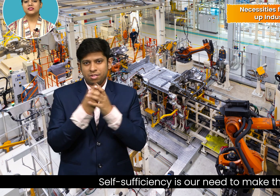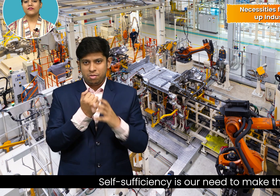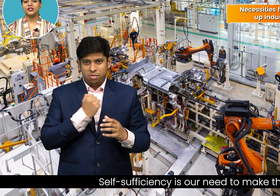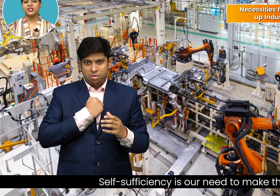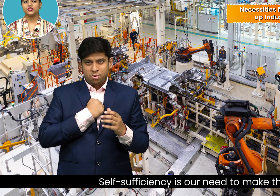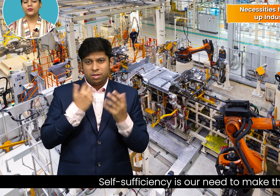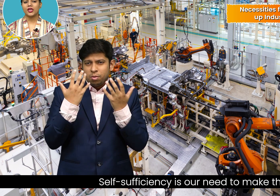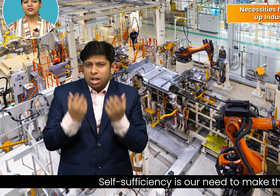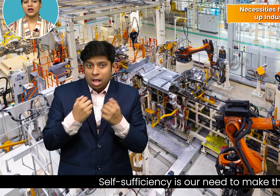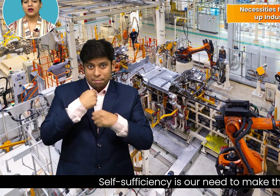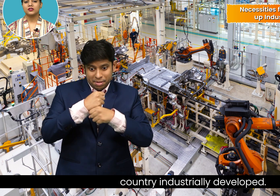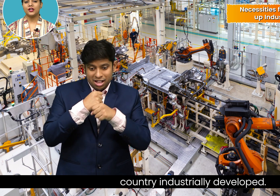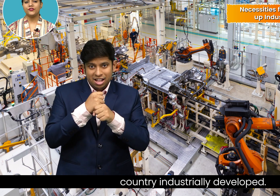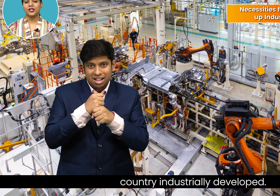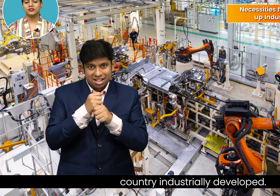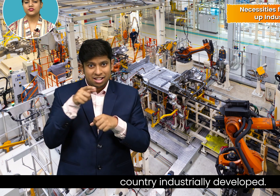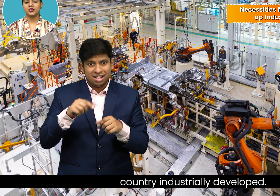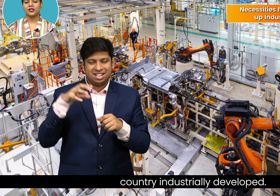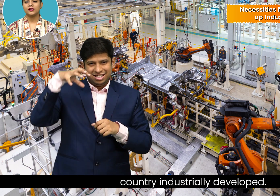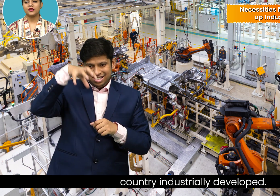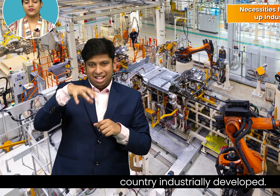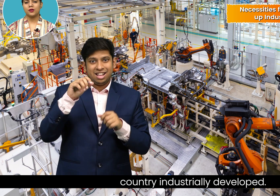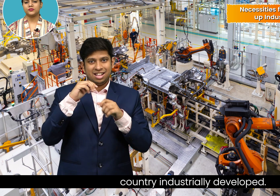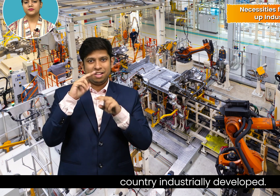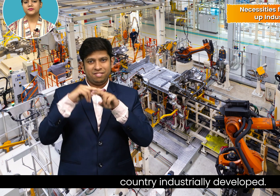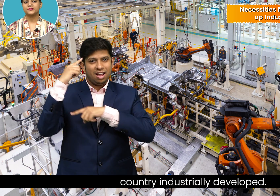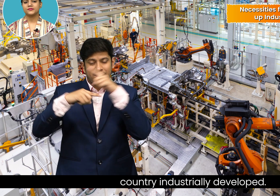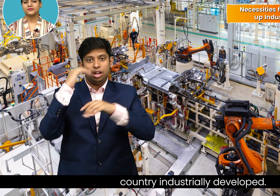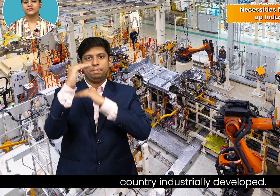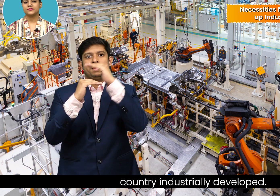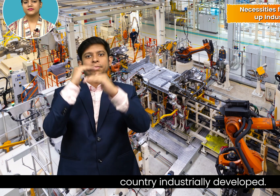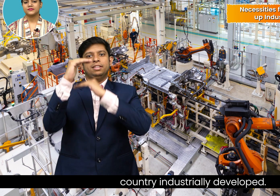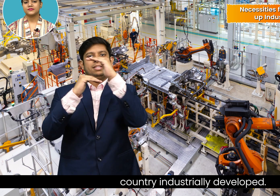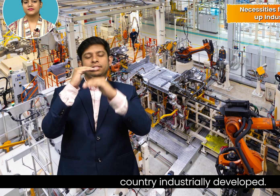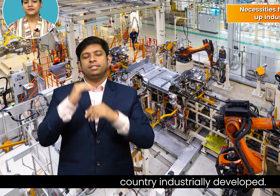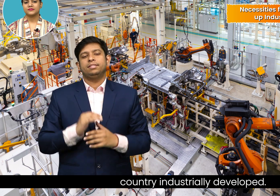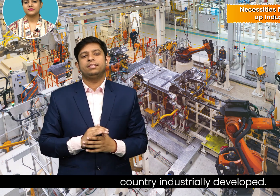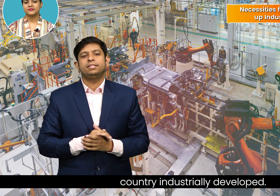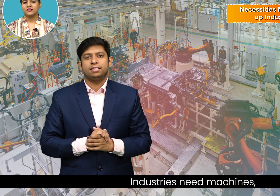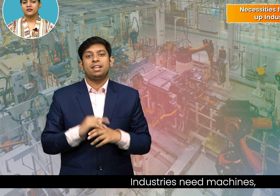Self-sufficiency is our need to make the country industrially developed.